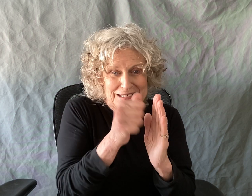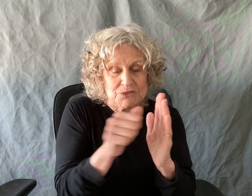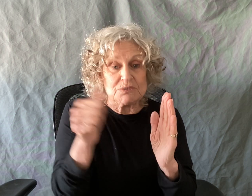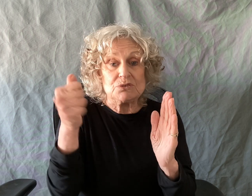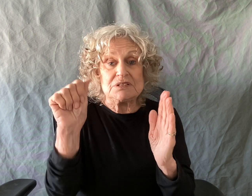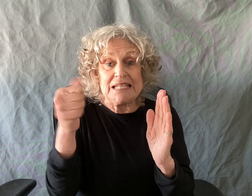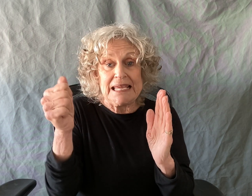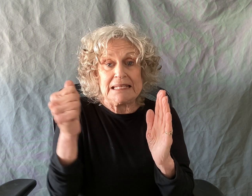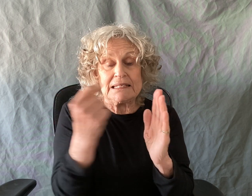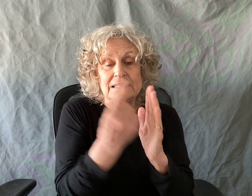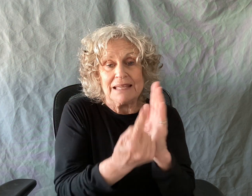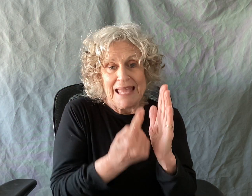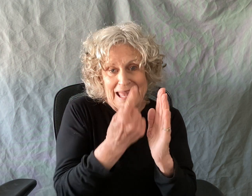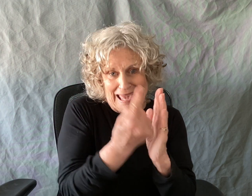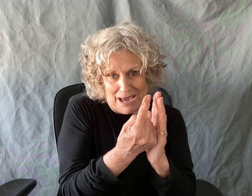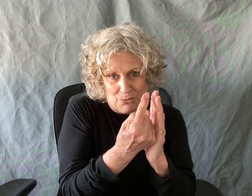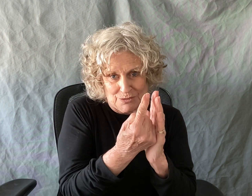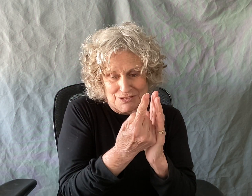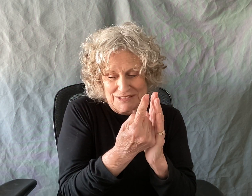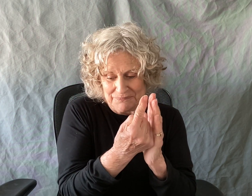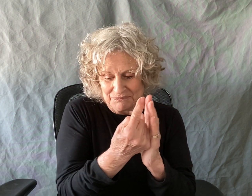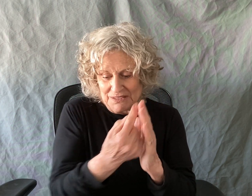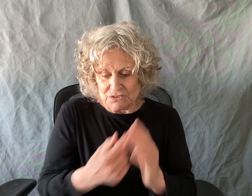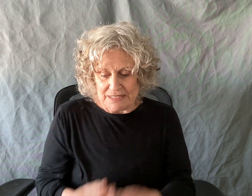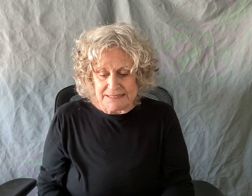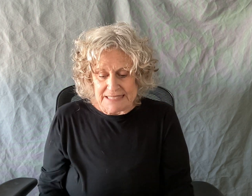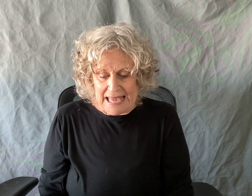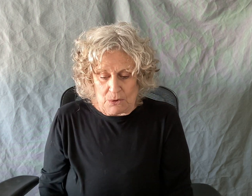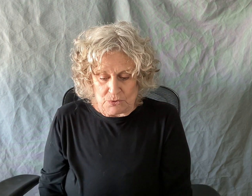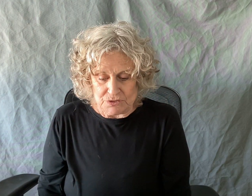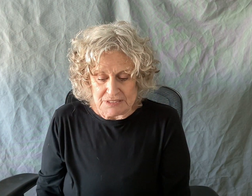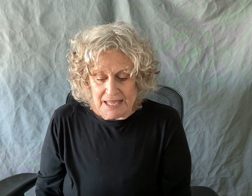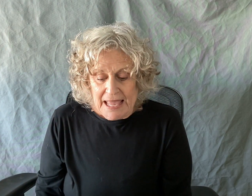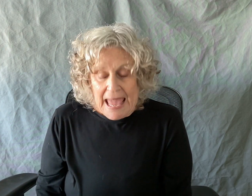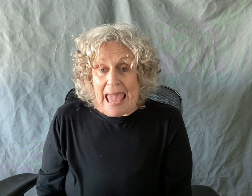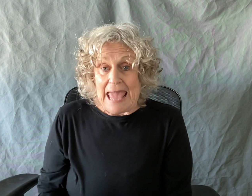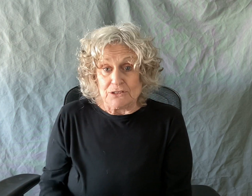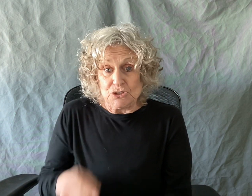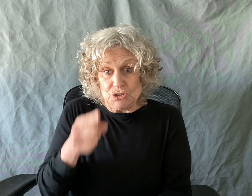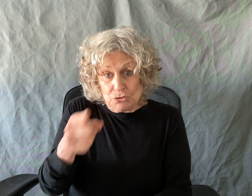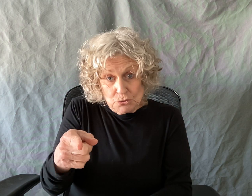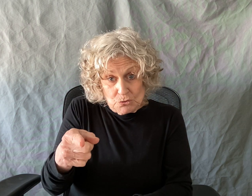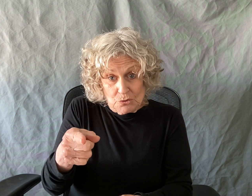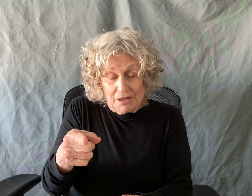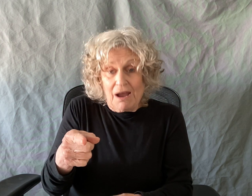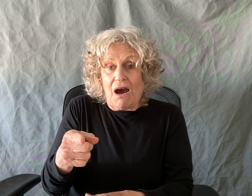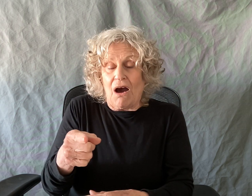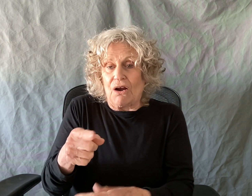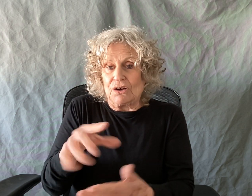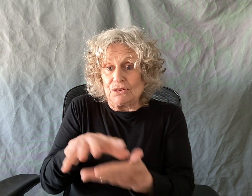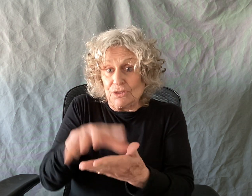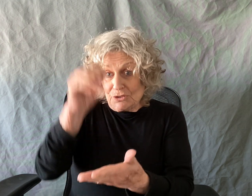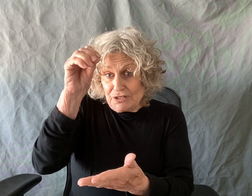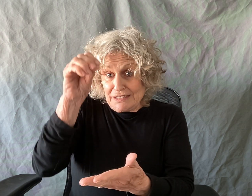we do 10 hours. Okay, so that's hours. And you are